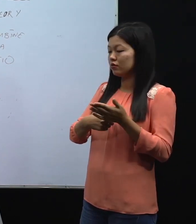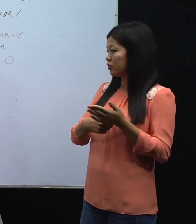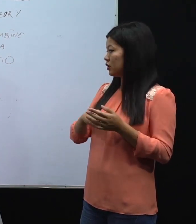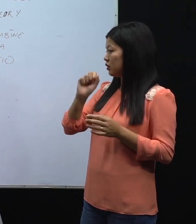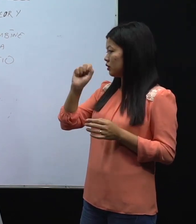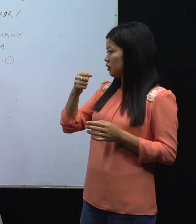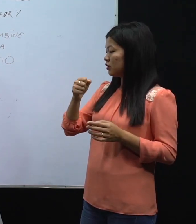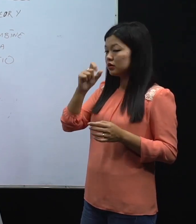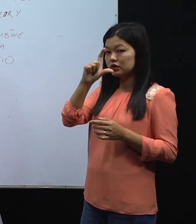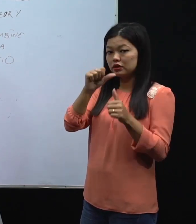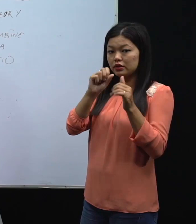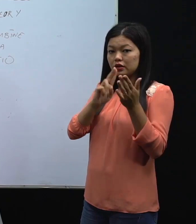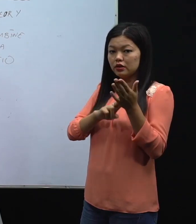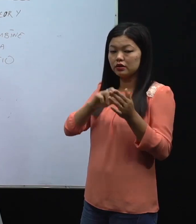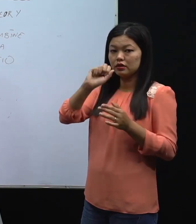can